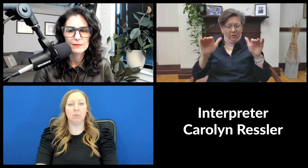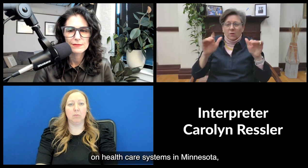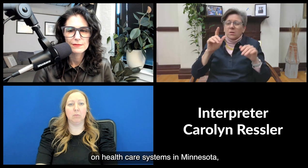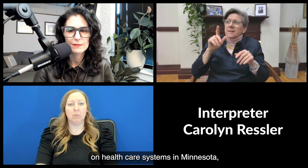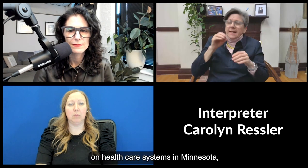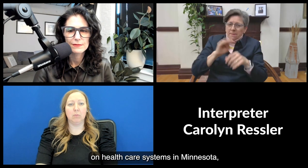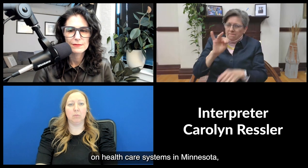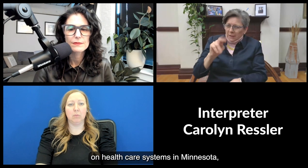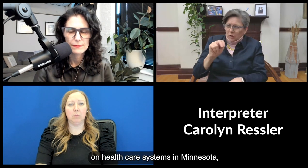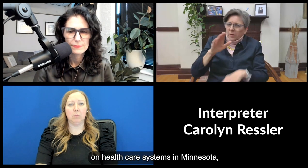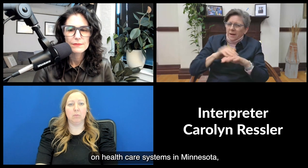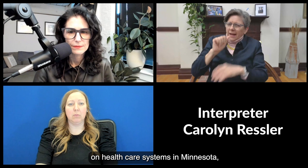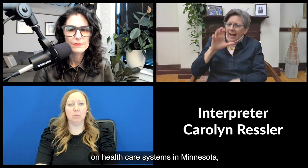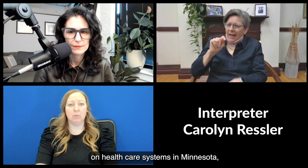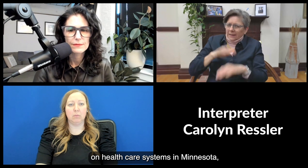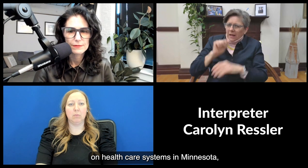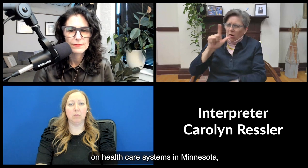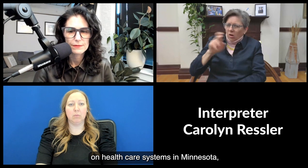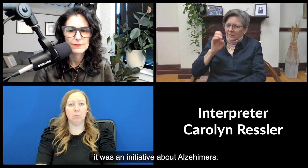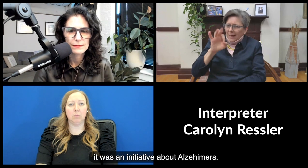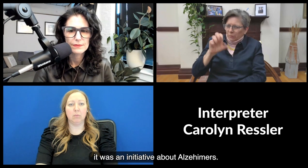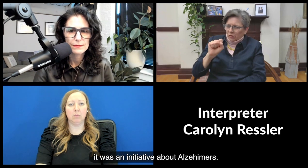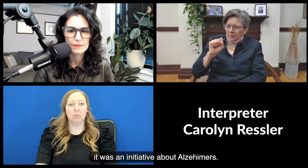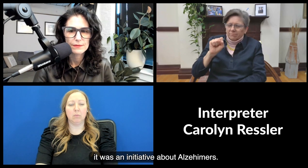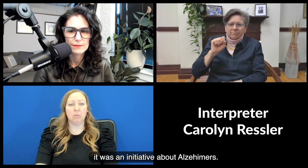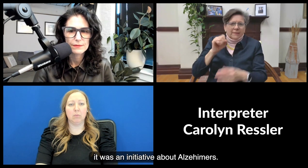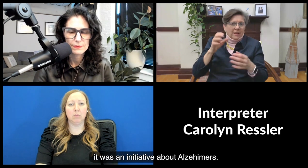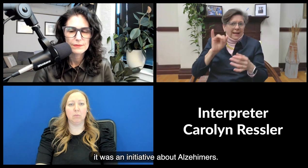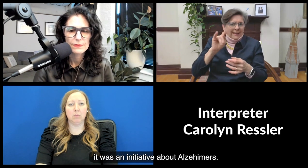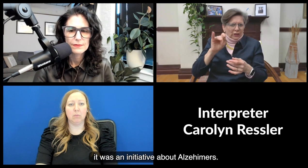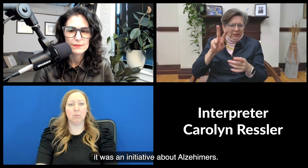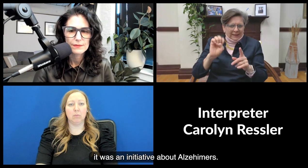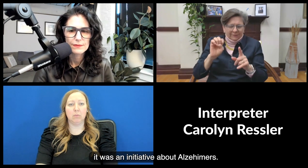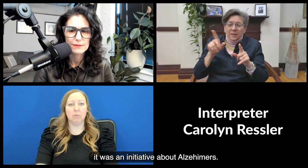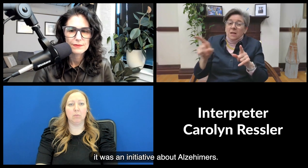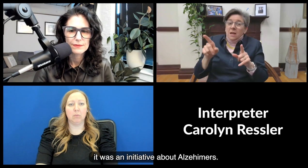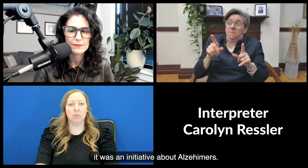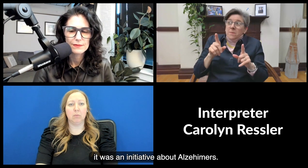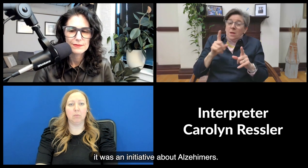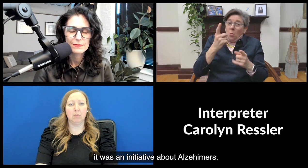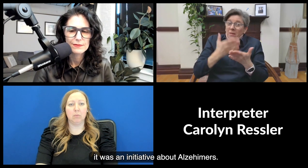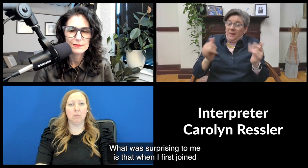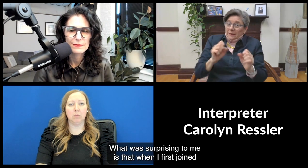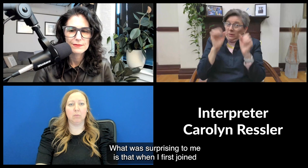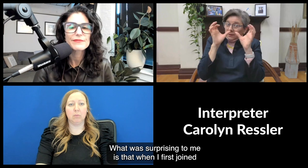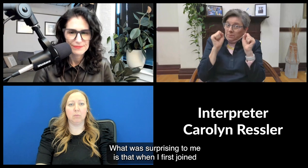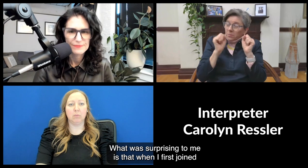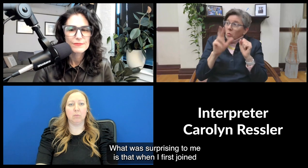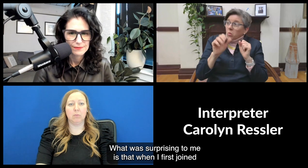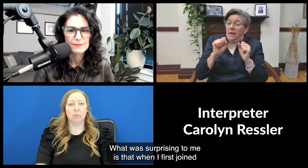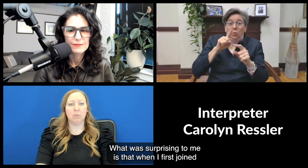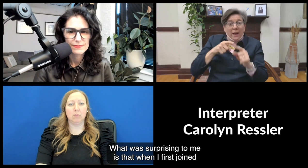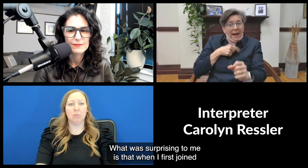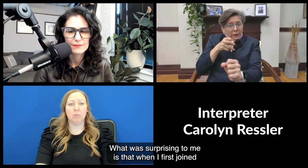at a statewide level on healthcare systems, on Act on Alzheimer's in Minnesota. It was an initiative there in the state